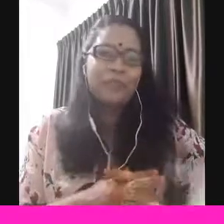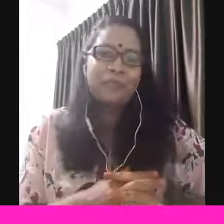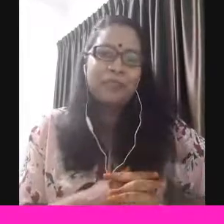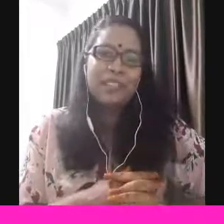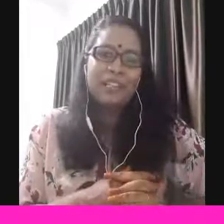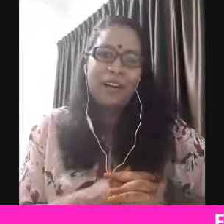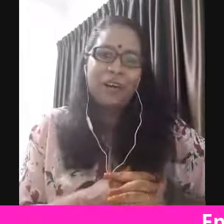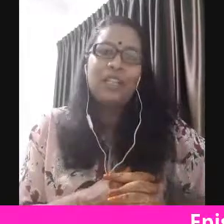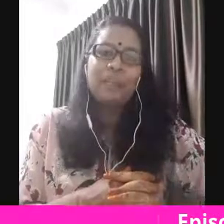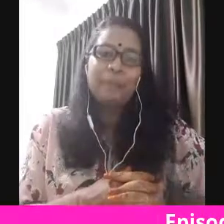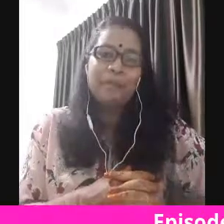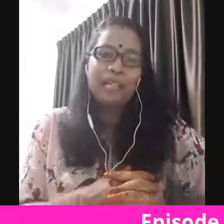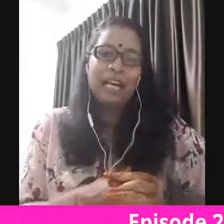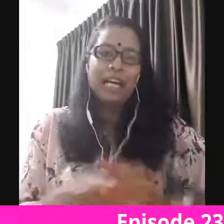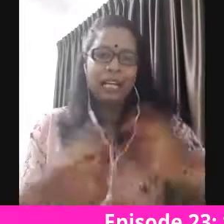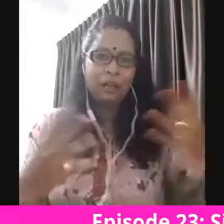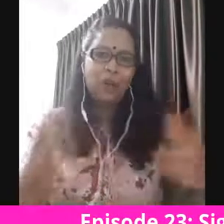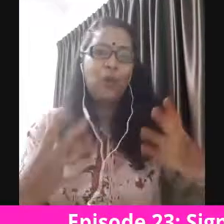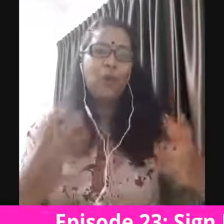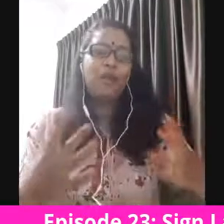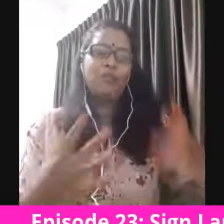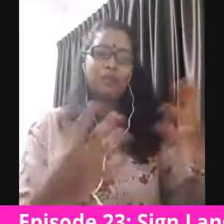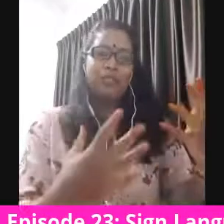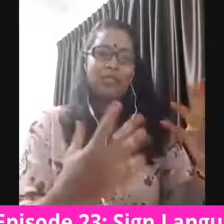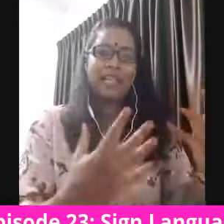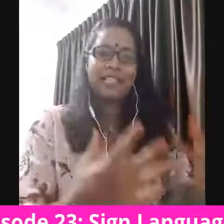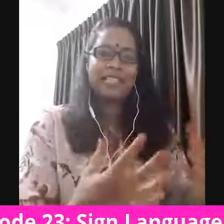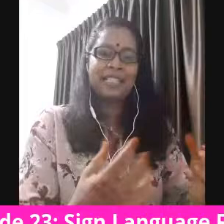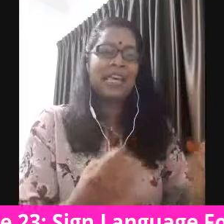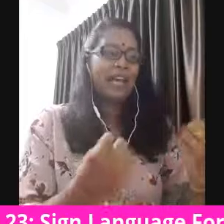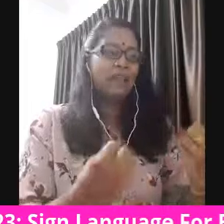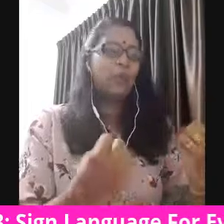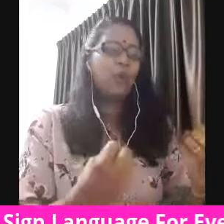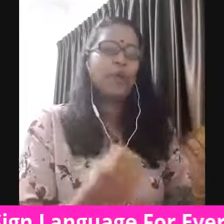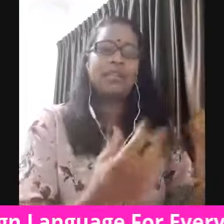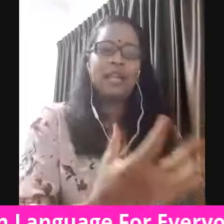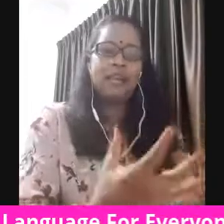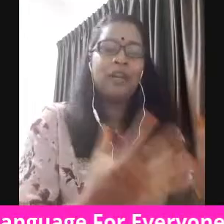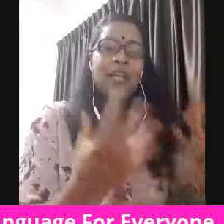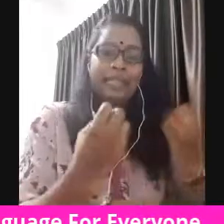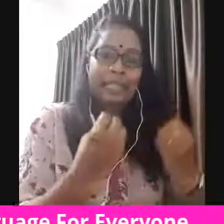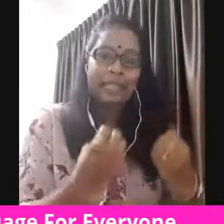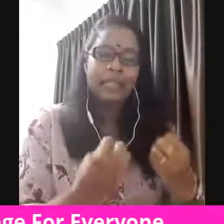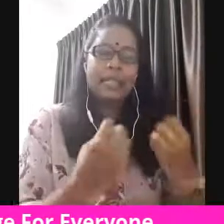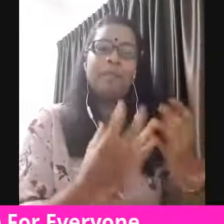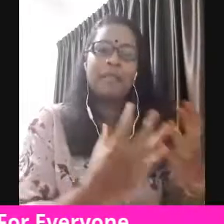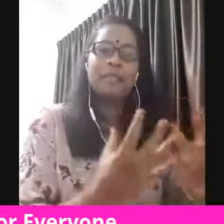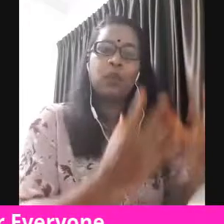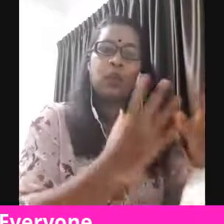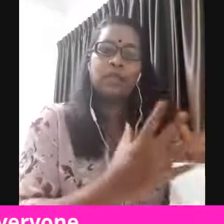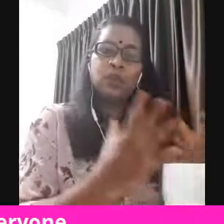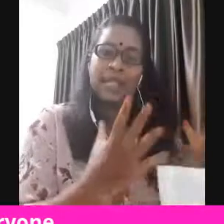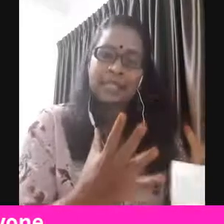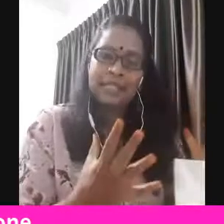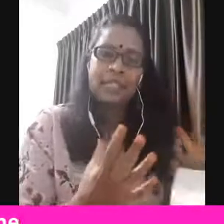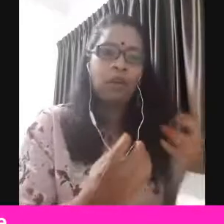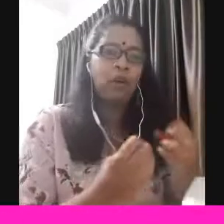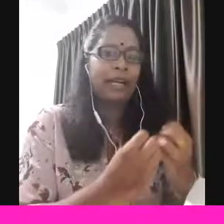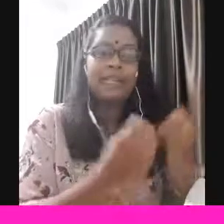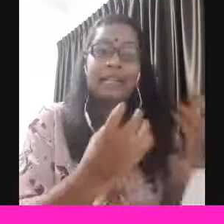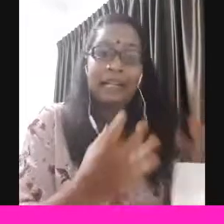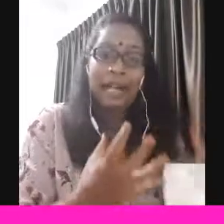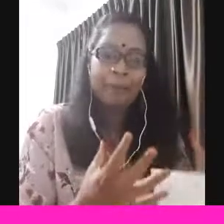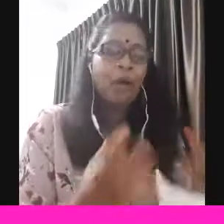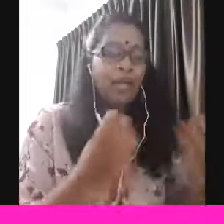No. Only All people who are from the society and who are deaf, they build one society